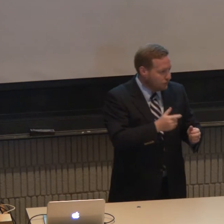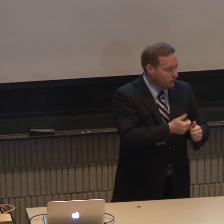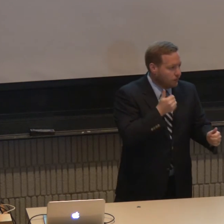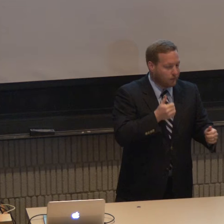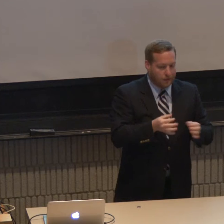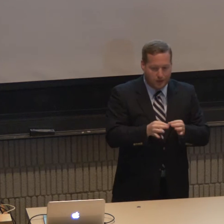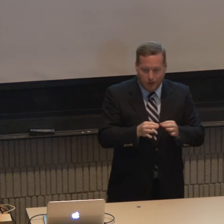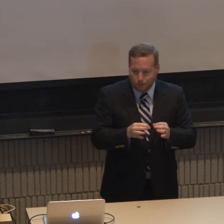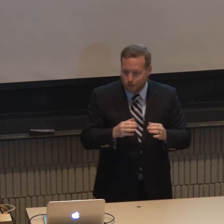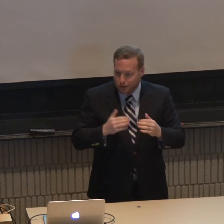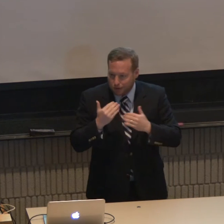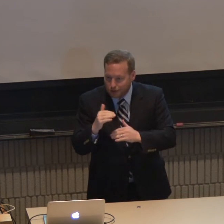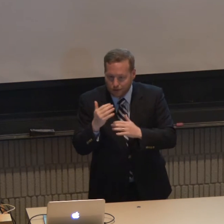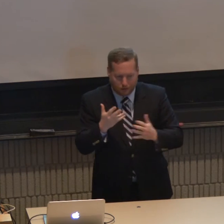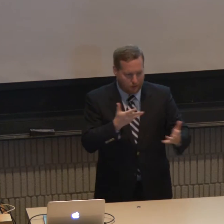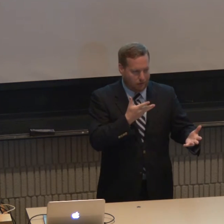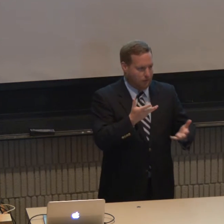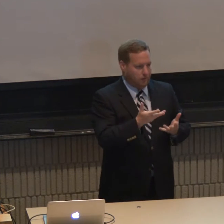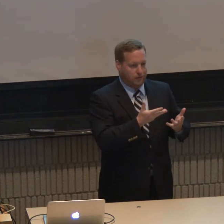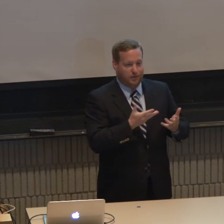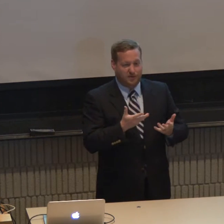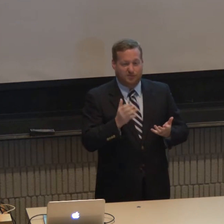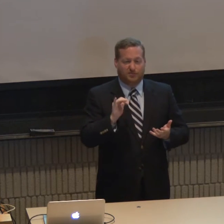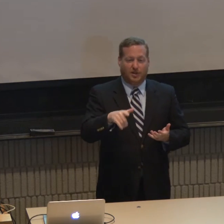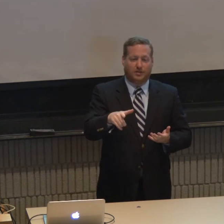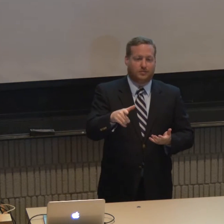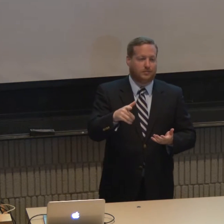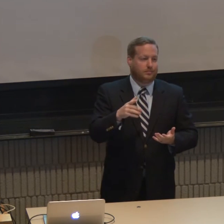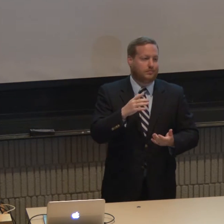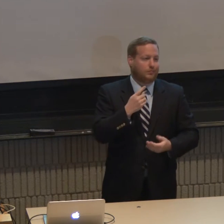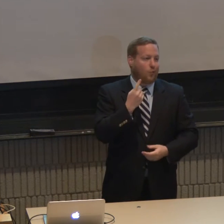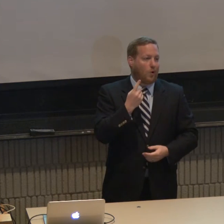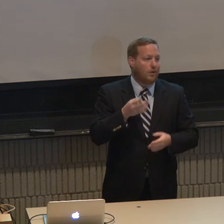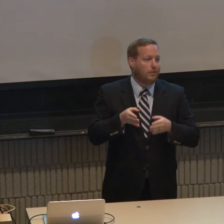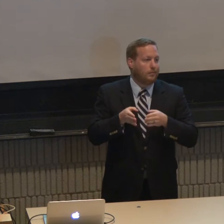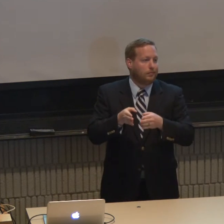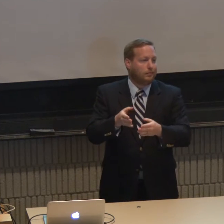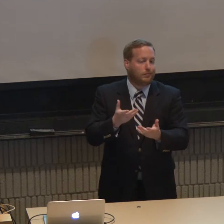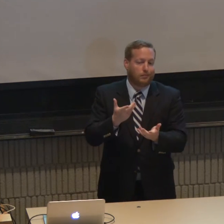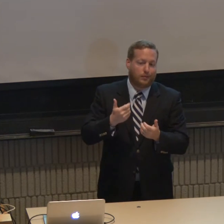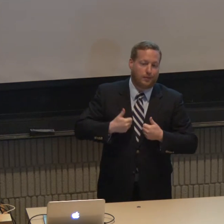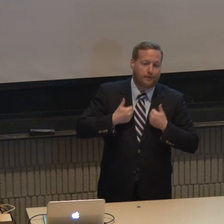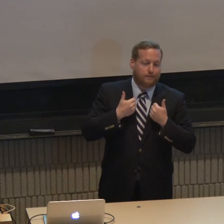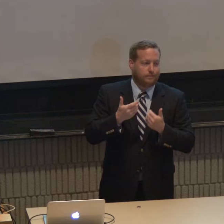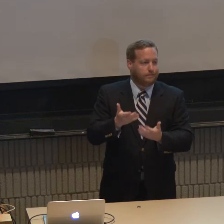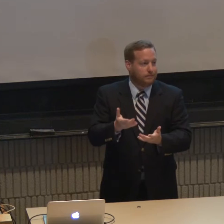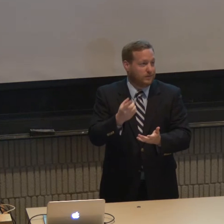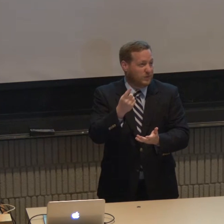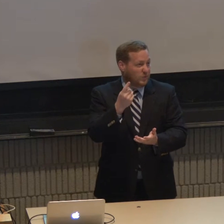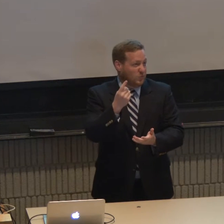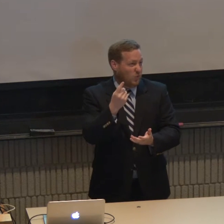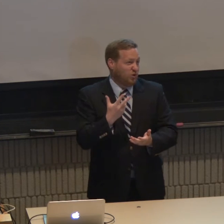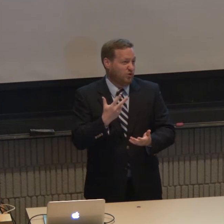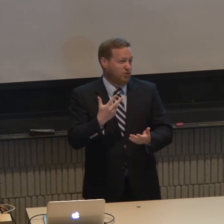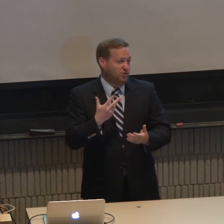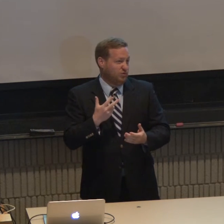world. Mostly through their educational experiences, what they've encountered is barriers. And so the